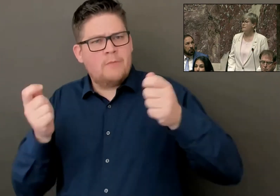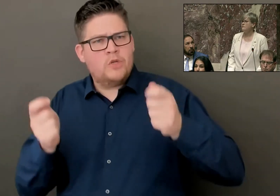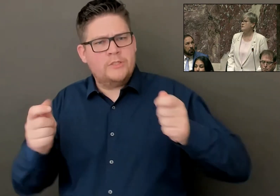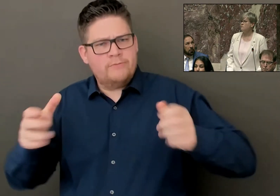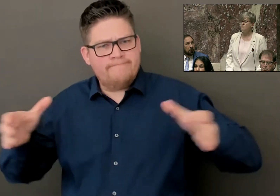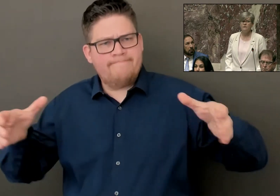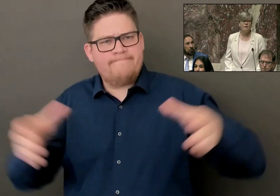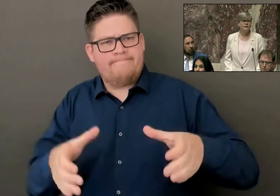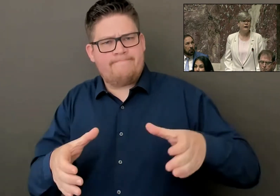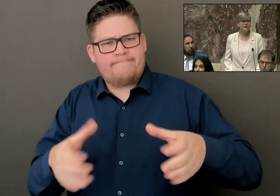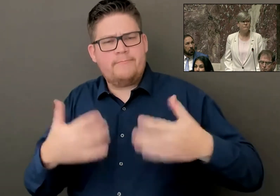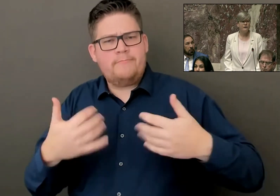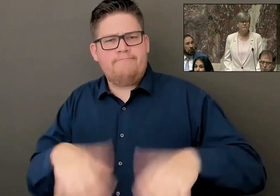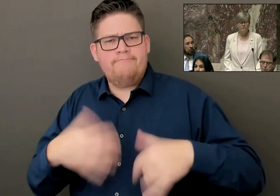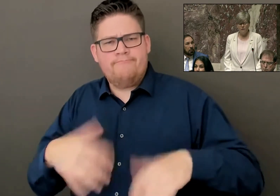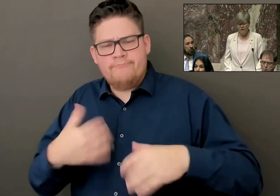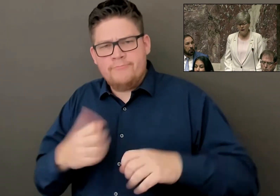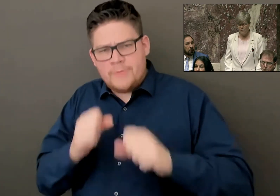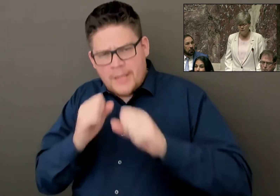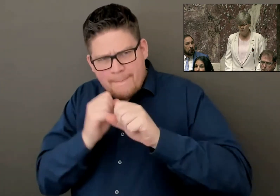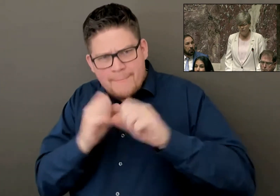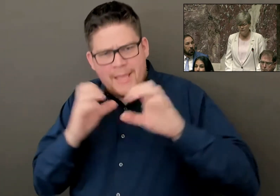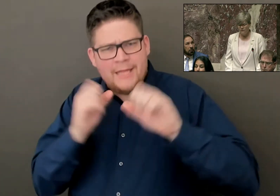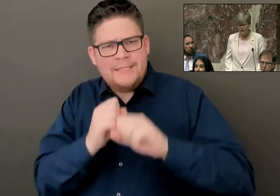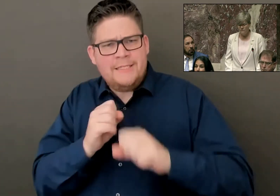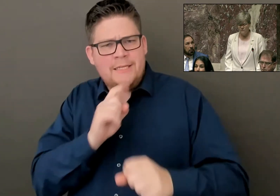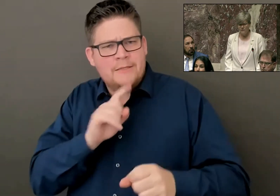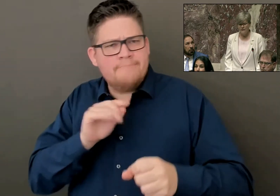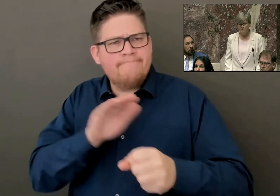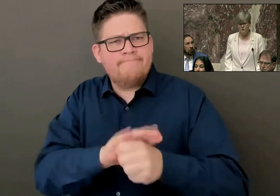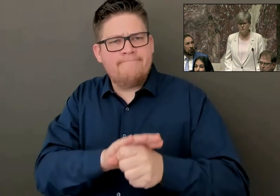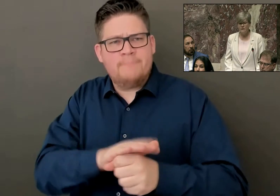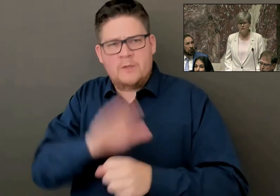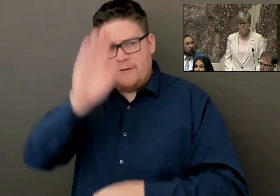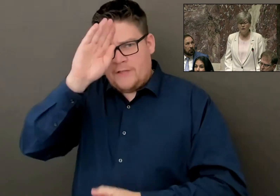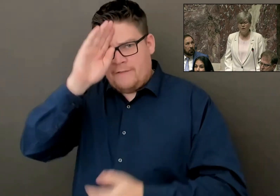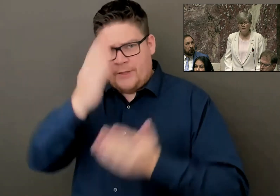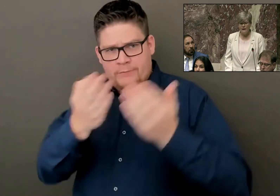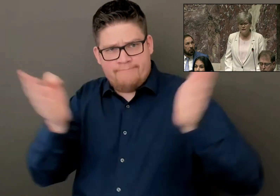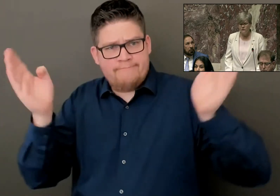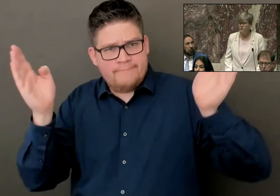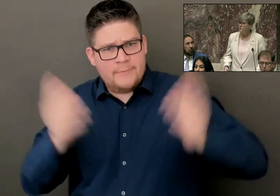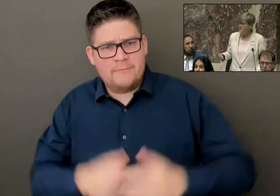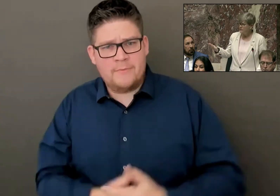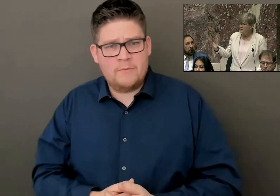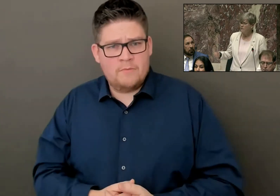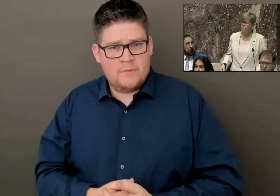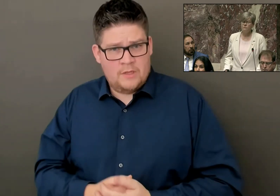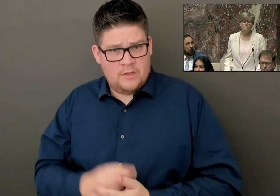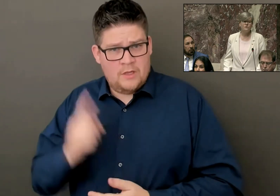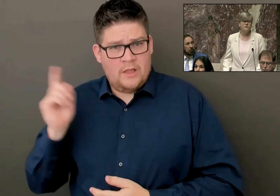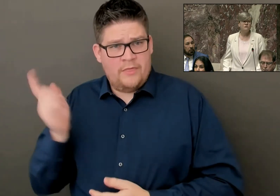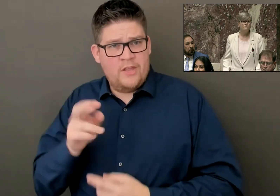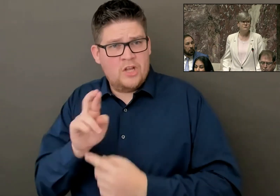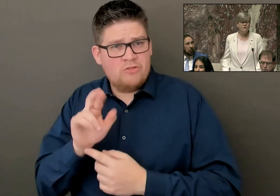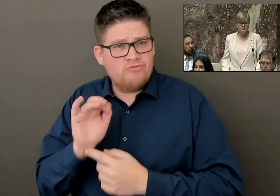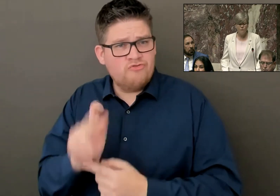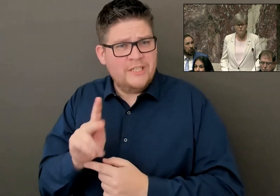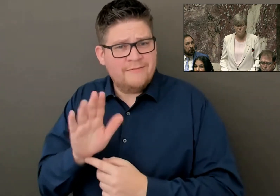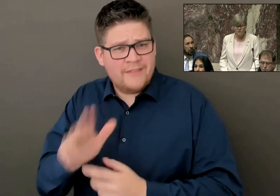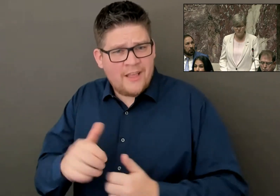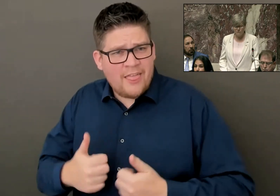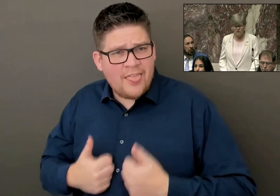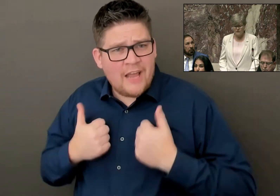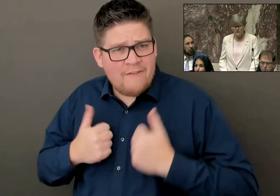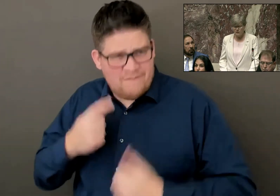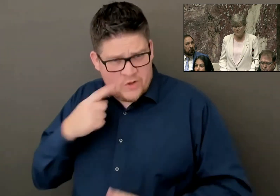dedication that these women and men have and how they put their lives on the line. And Mr. Speaker, that includes, as the member refers to, the